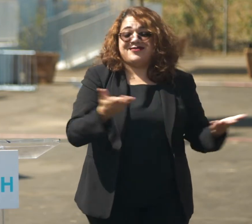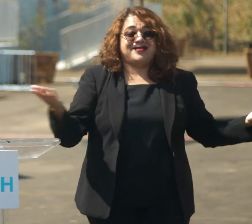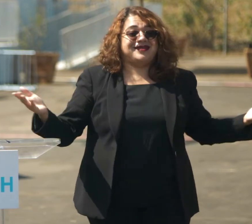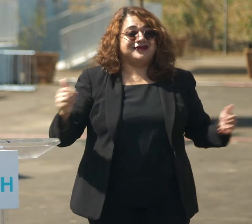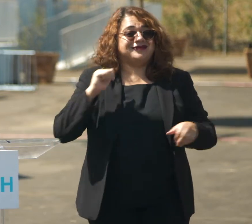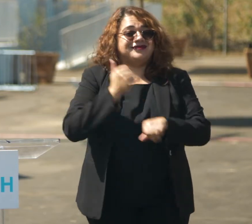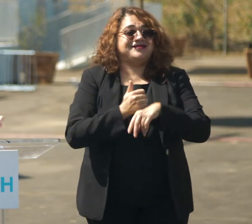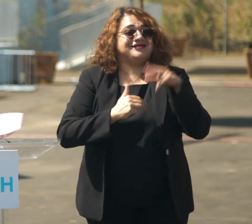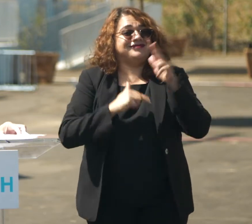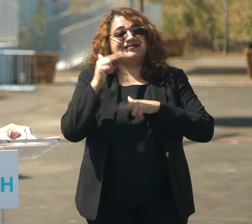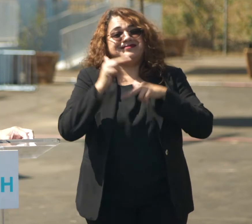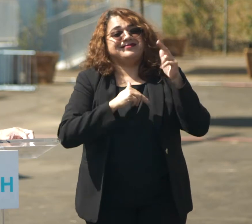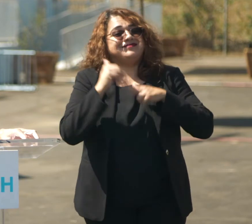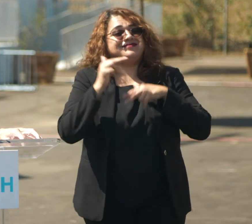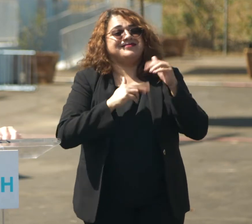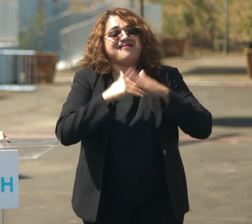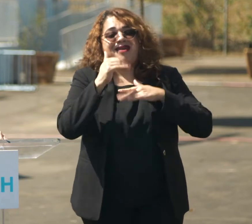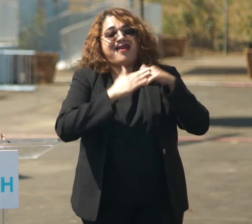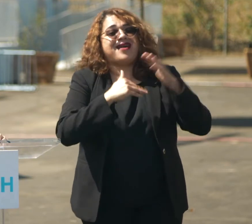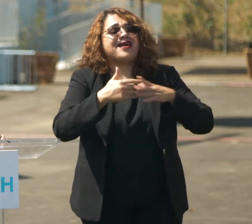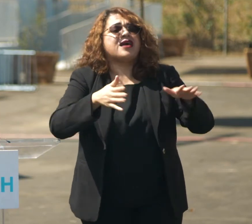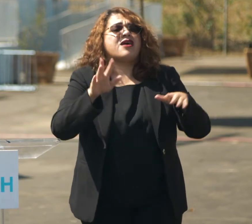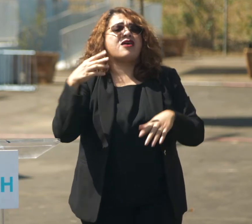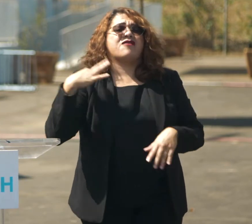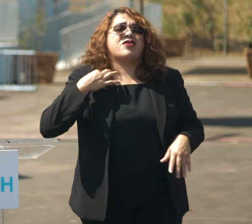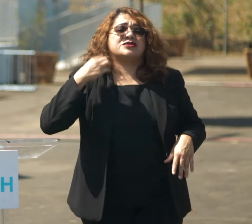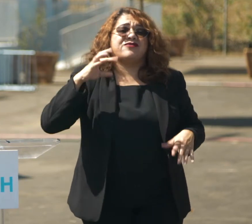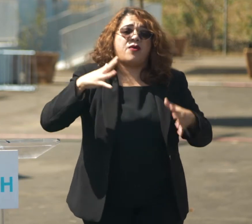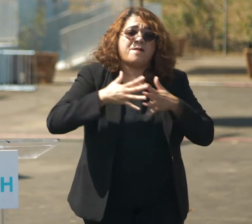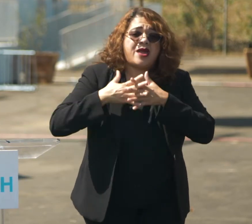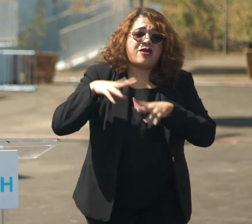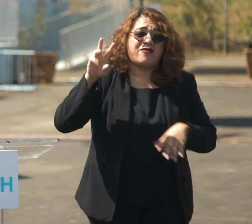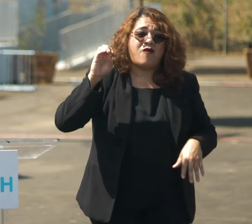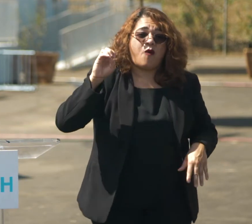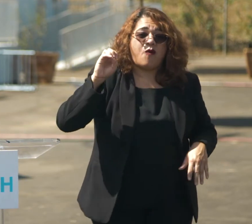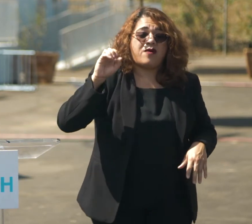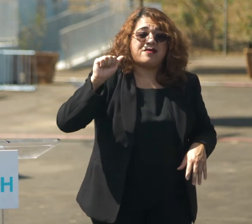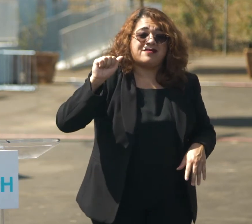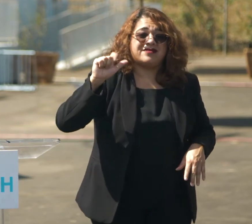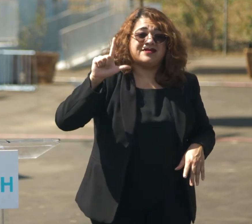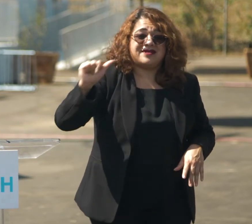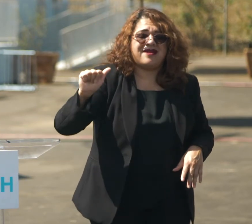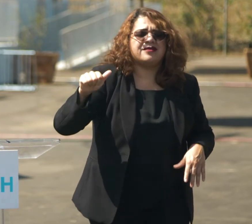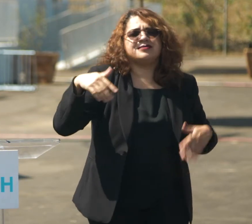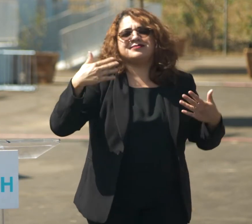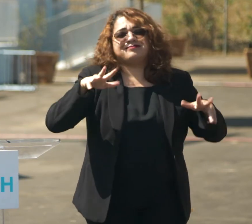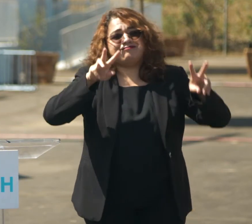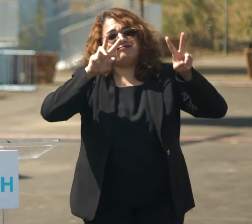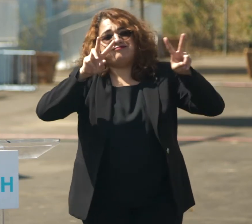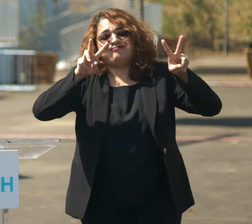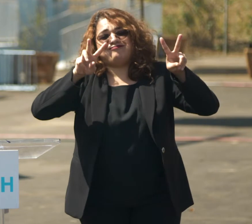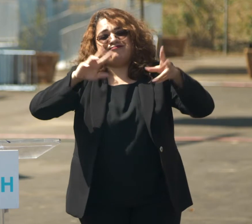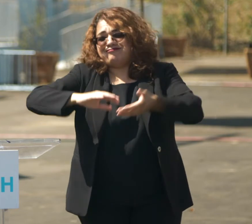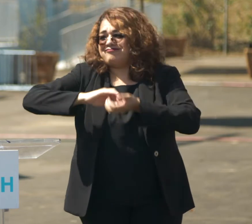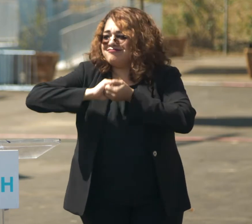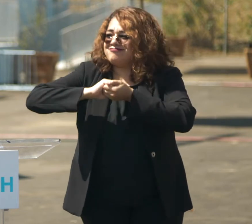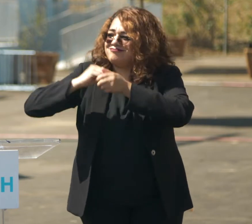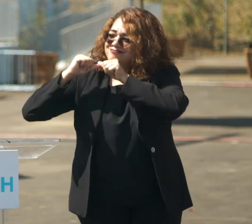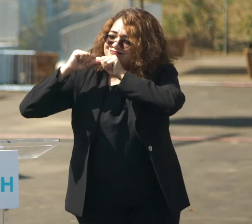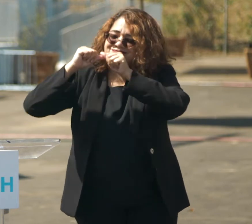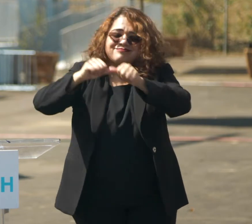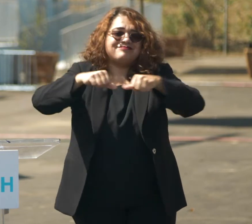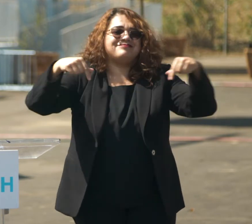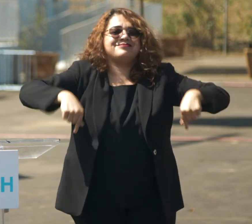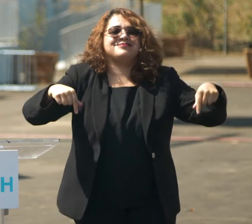thank you to the Volunteers of America for their efforts to work with us so far. And we're really looking forward to the opportunity to be able to operate this site with